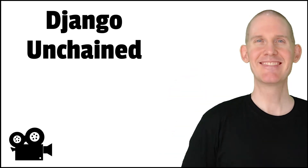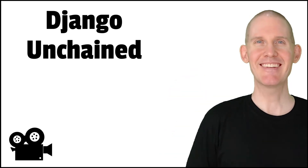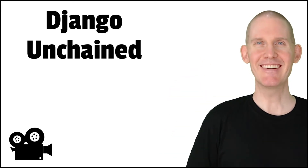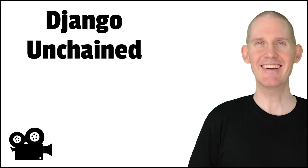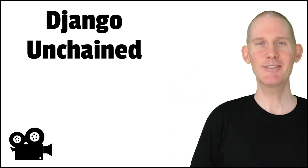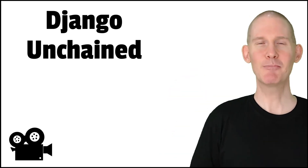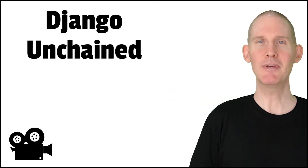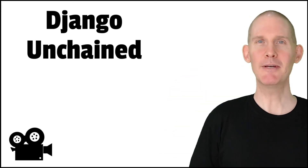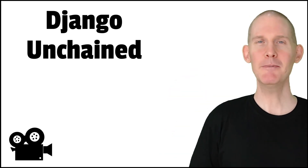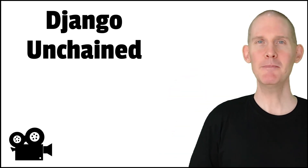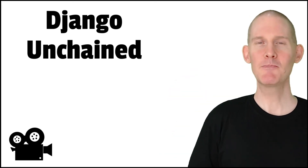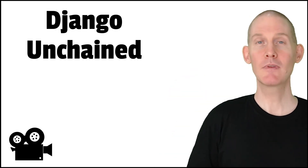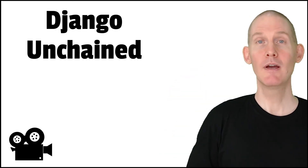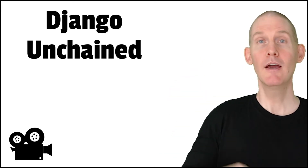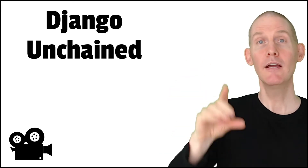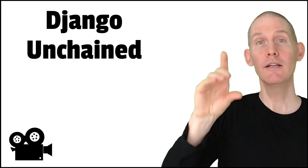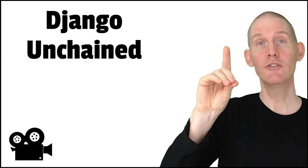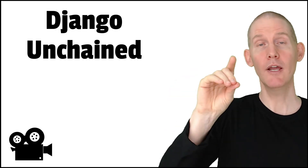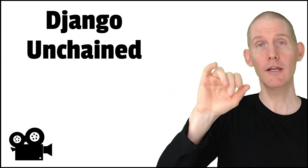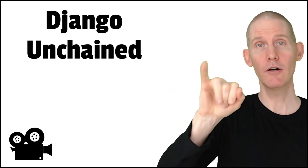All right, speeding up. Django